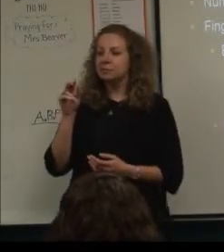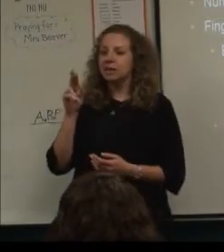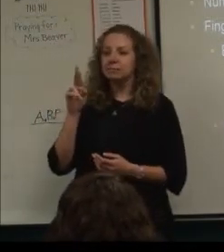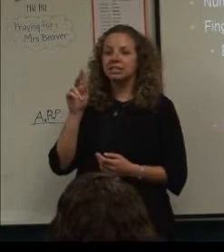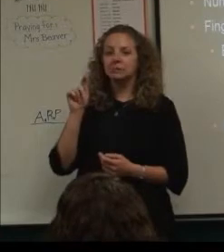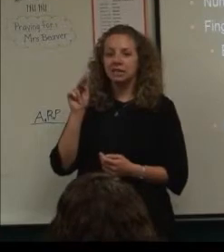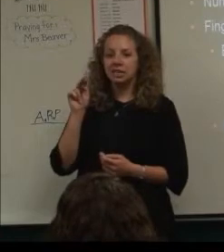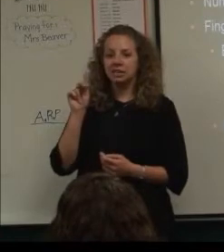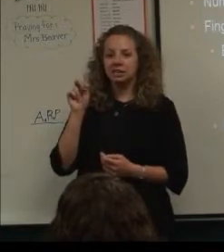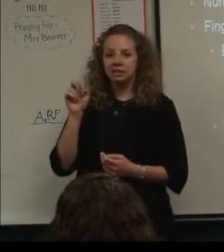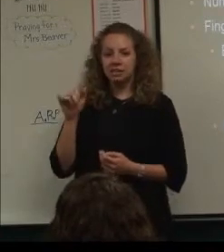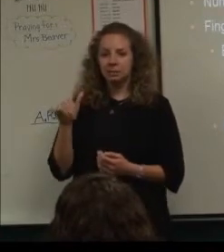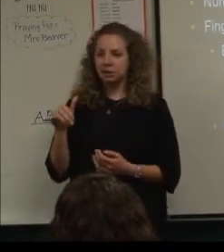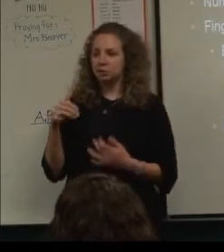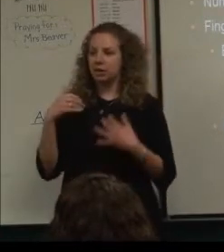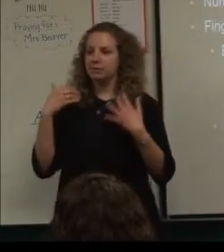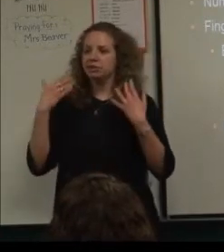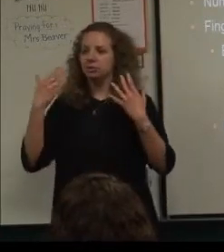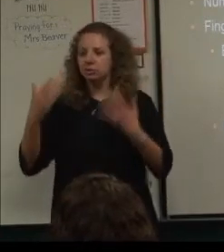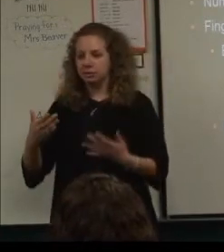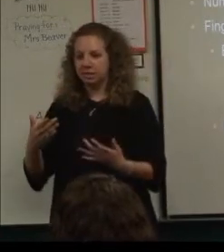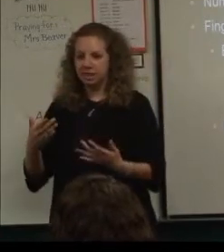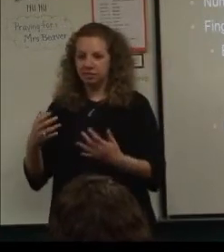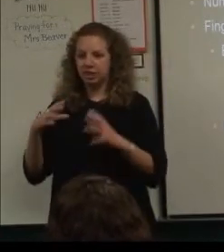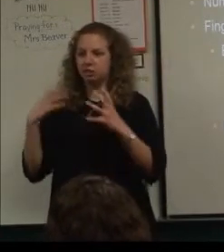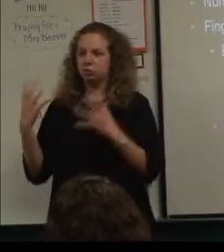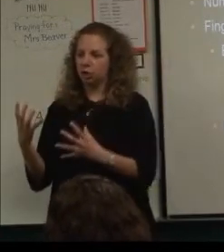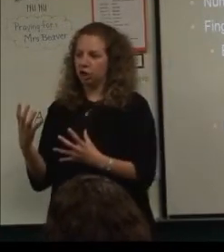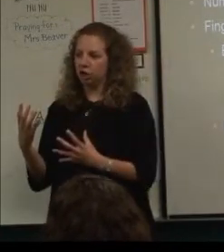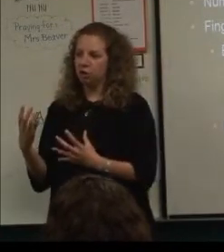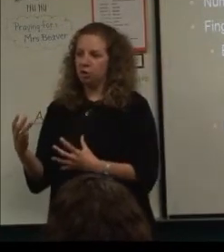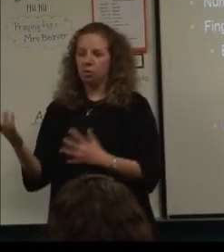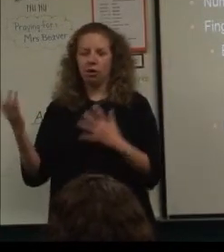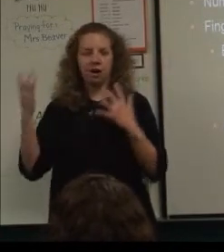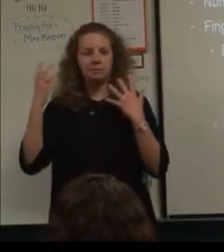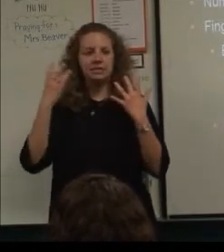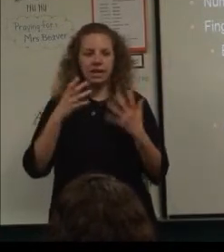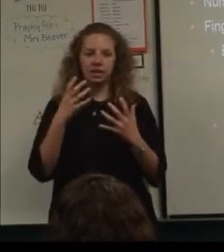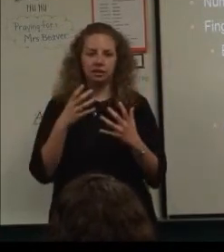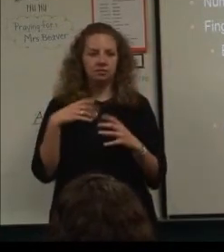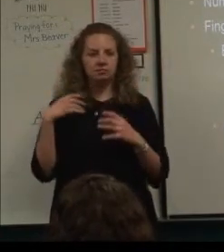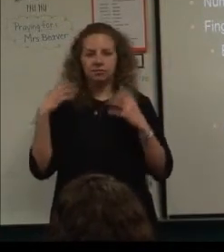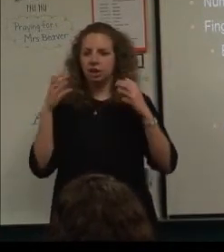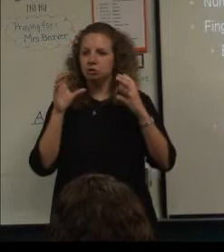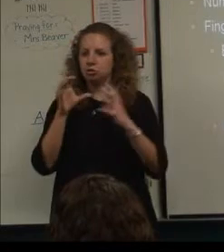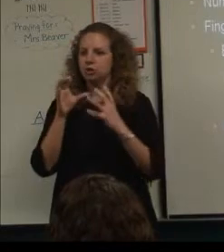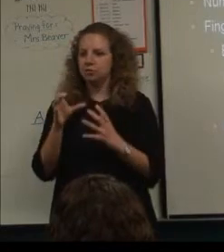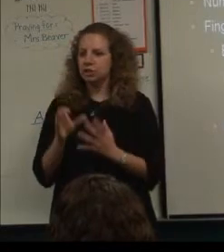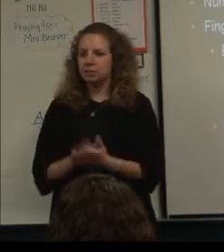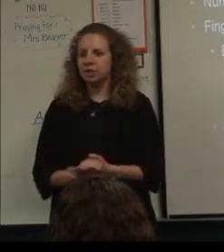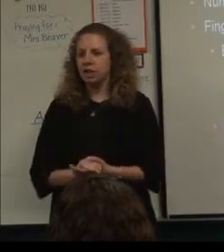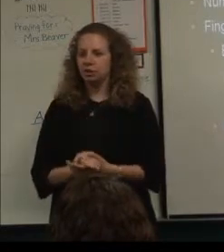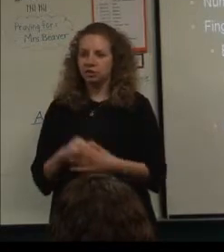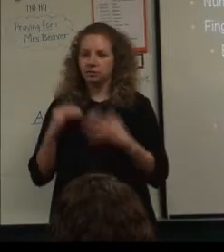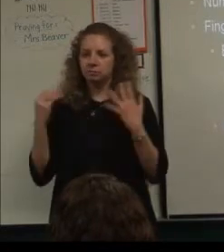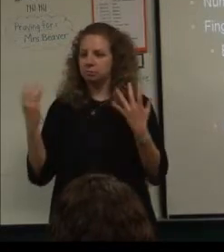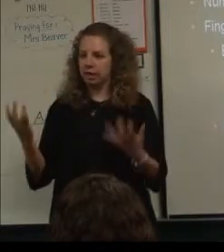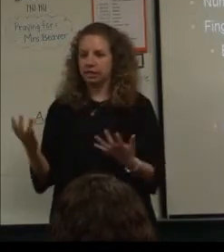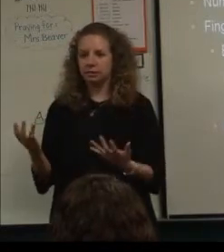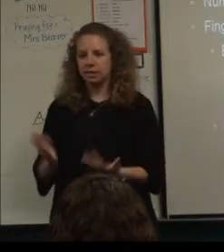pick my speed, especially when I'm introducing myself, like a new word, or I'm saying a new term for something, or spelling something